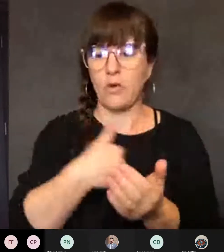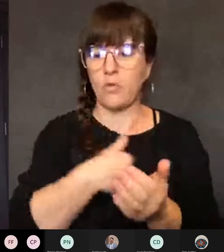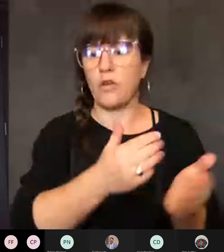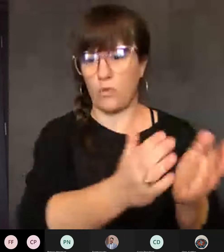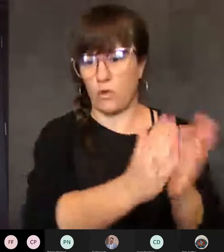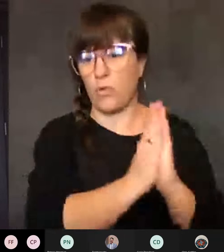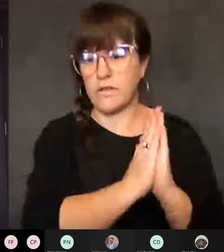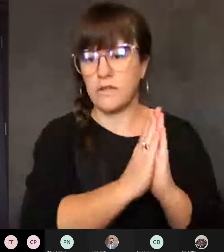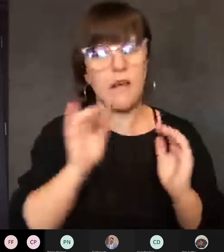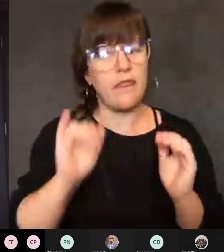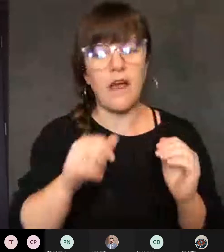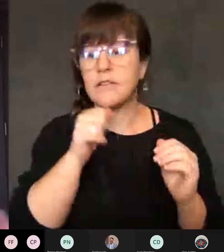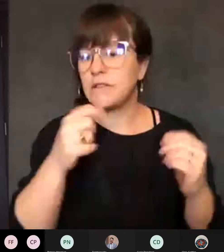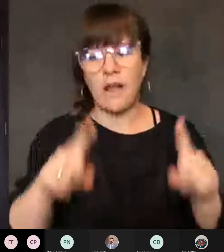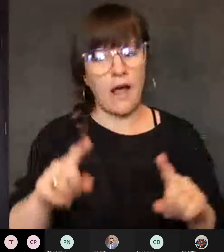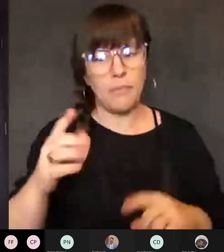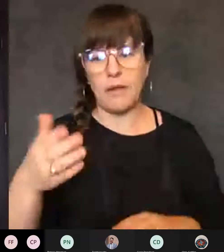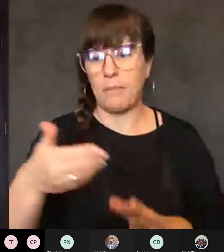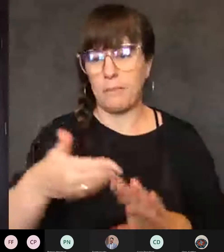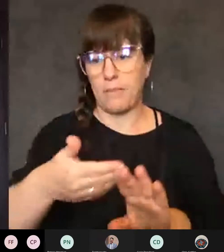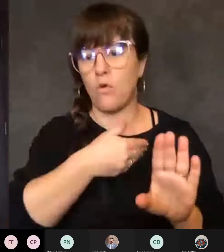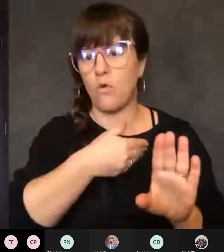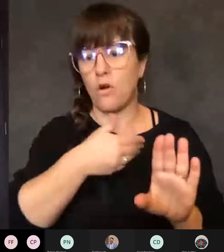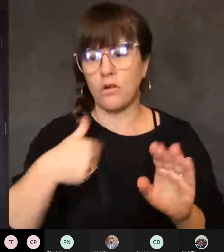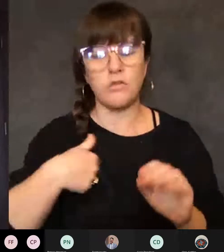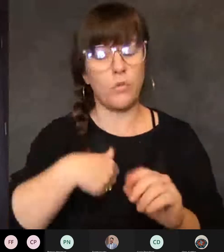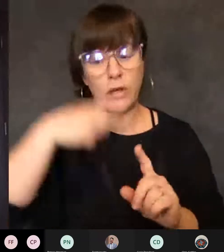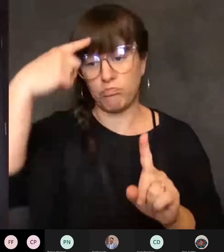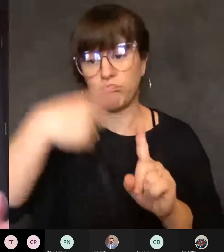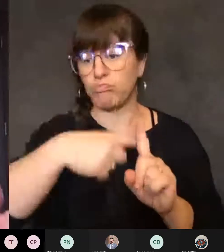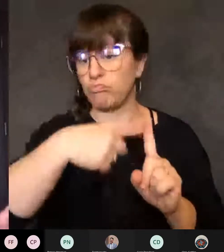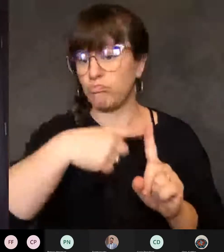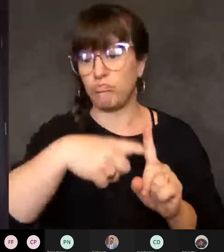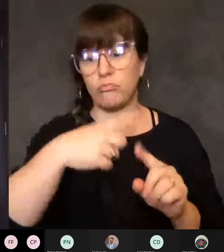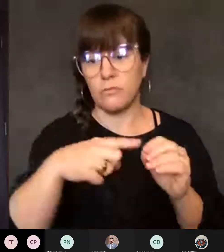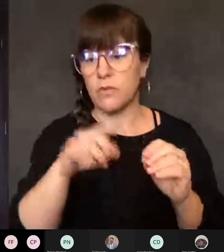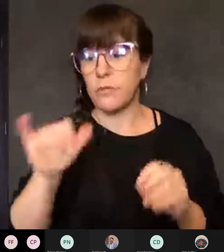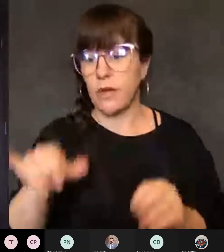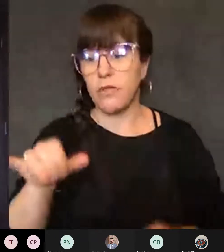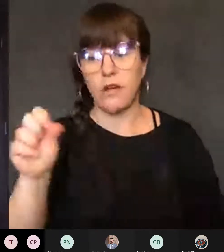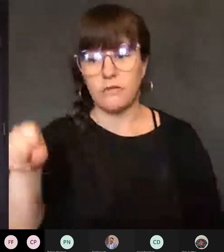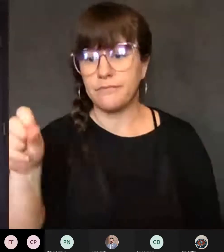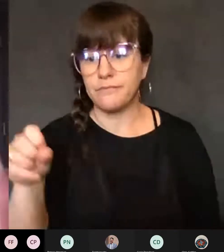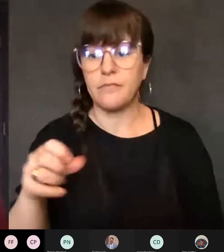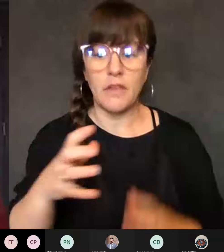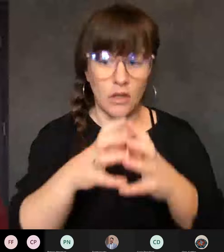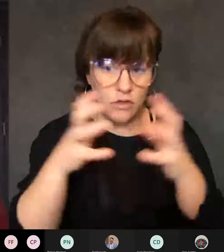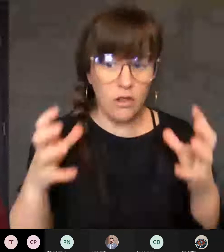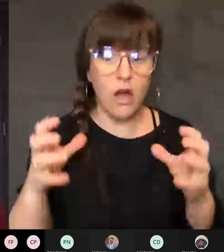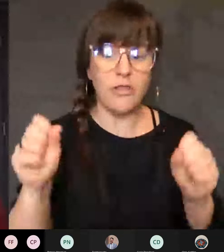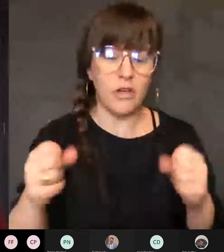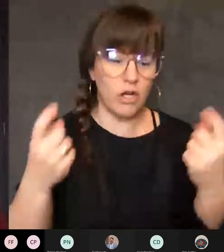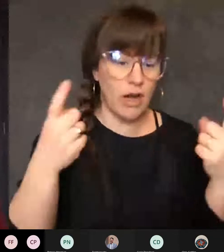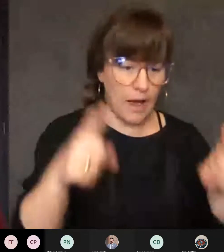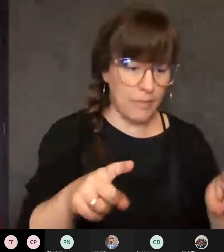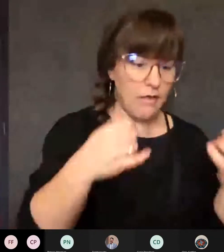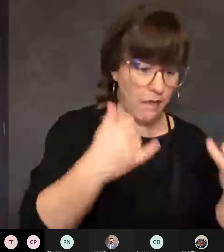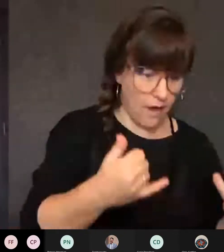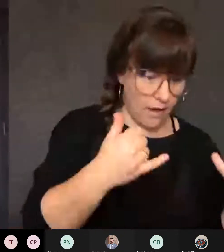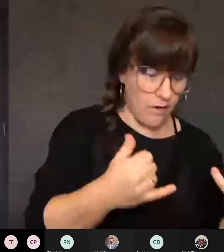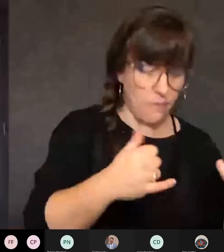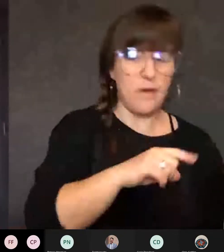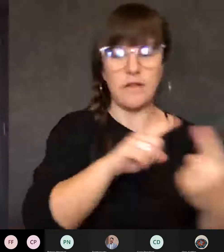happened previously, so we're pretty optimistic about that. There's a lot that could happen between now and the end of